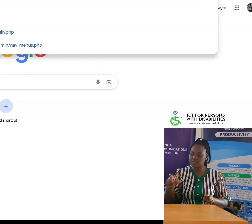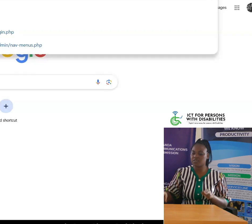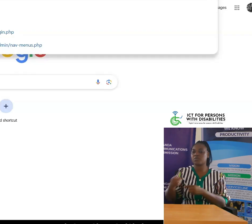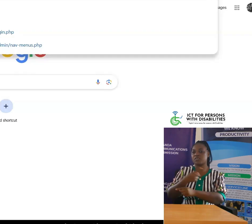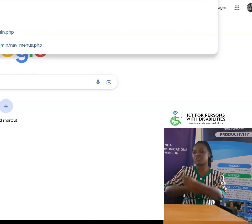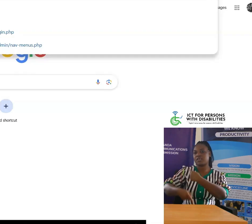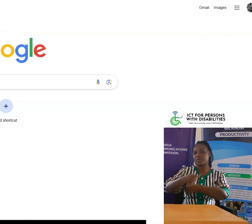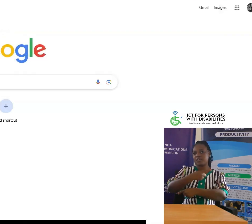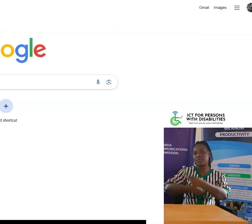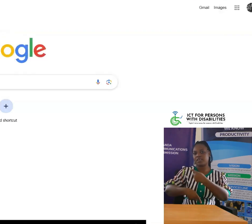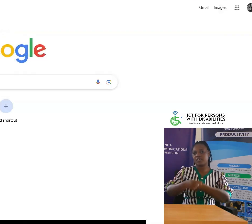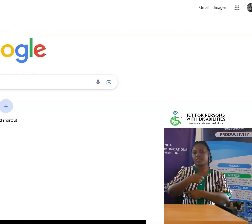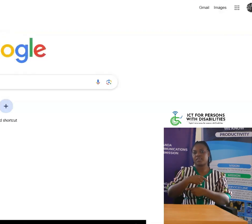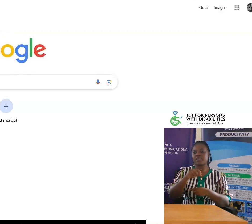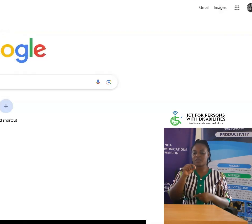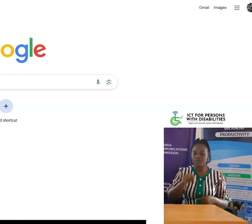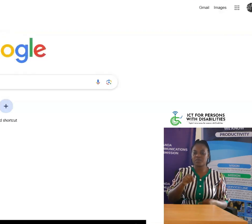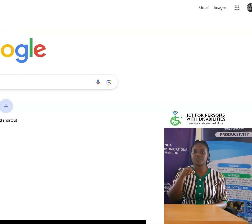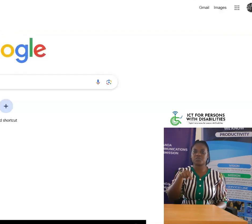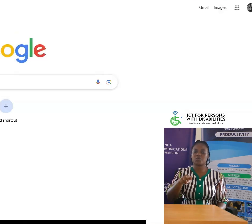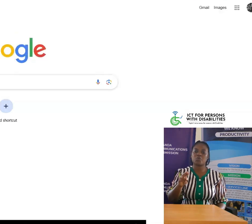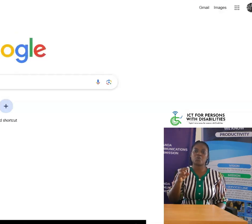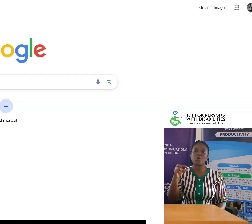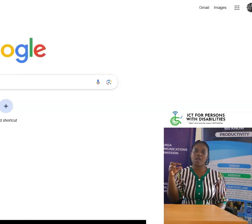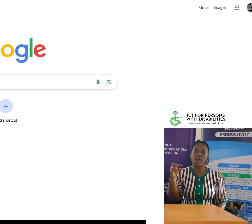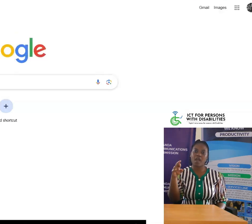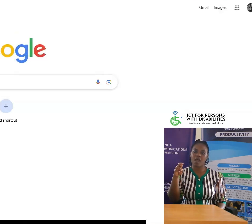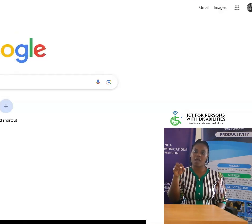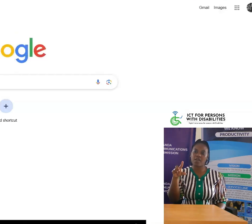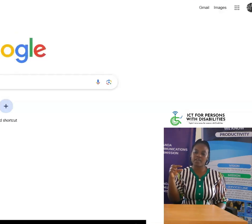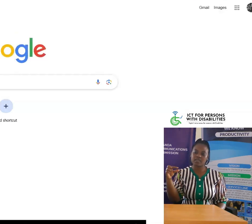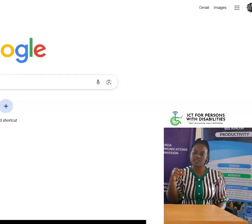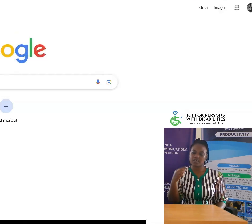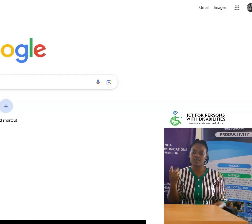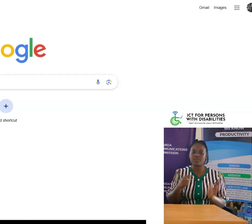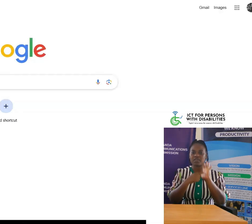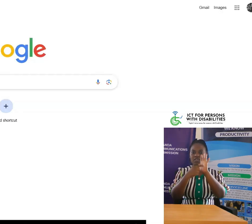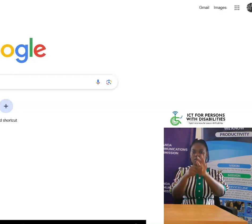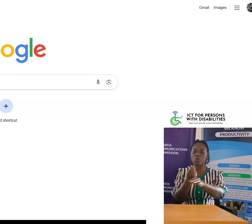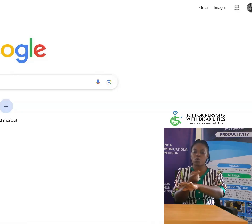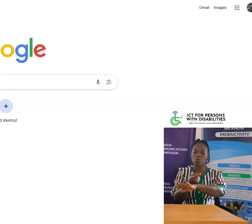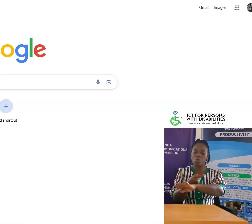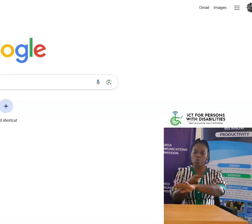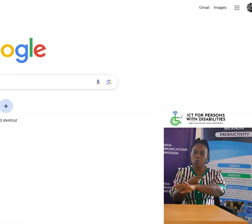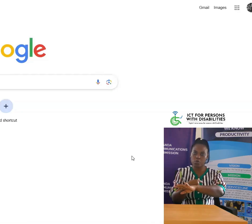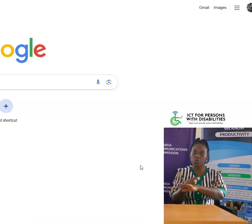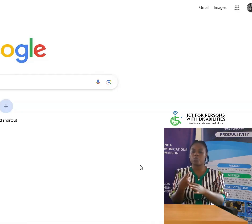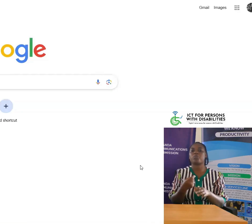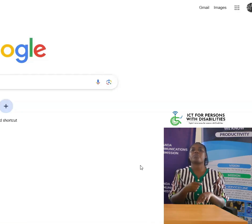with disabilities. Then you click enter or you search.